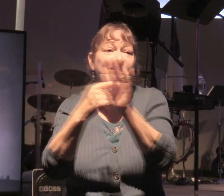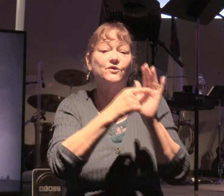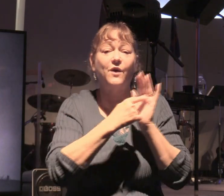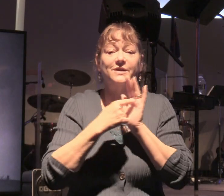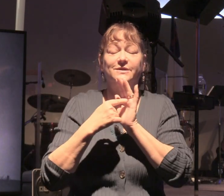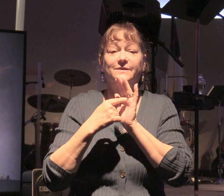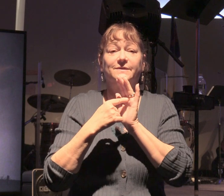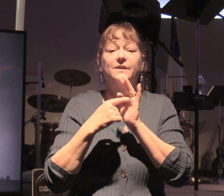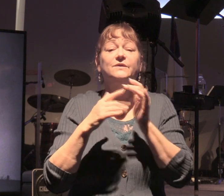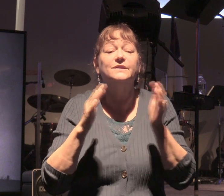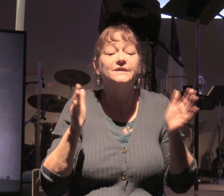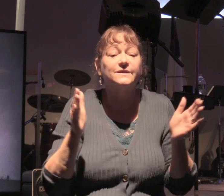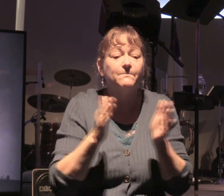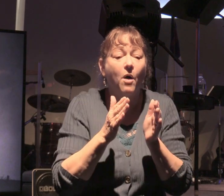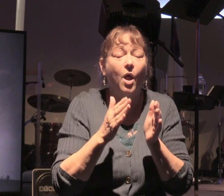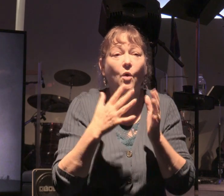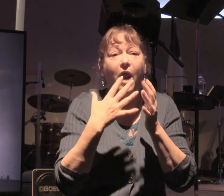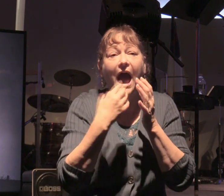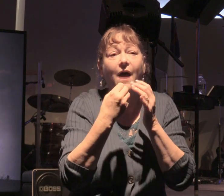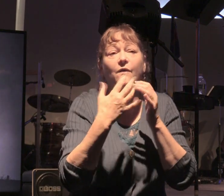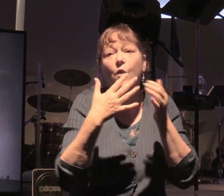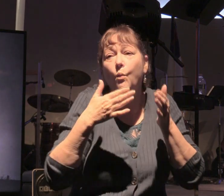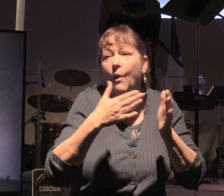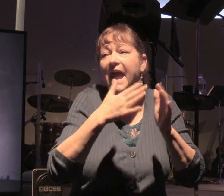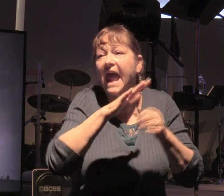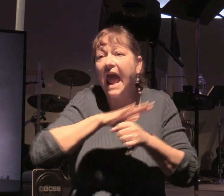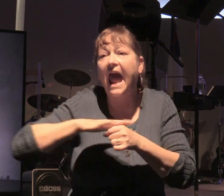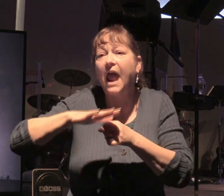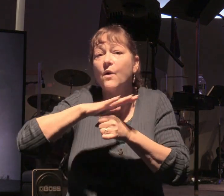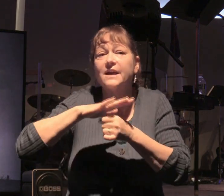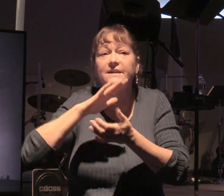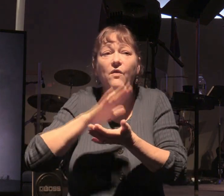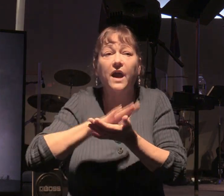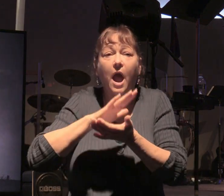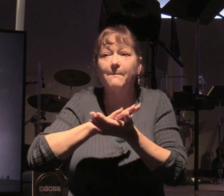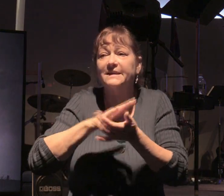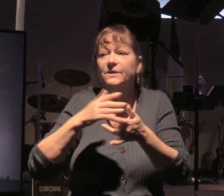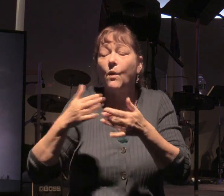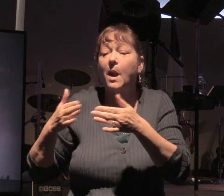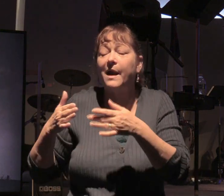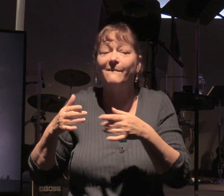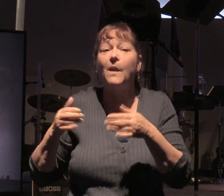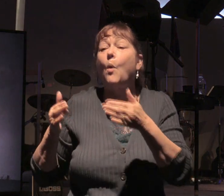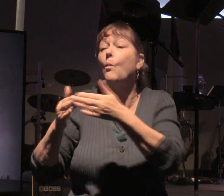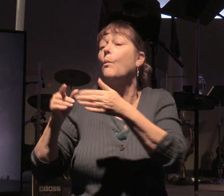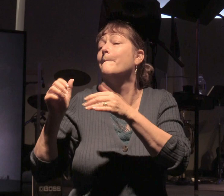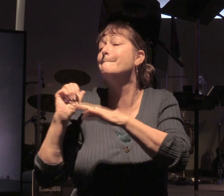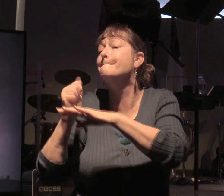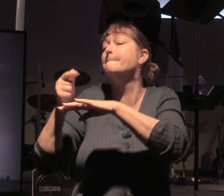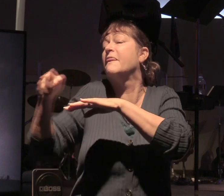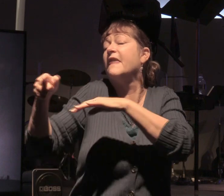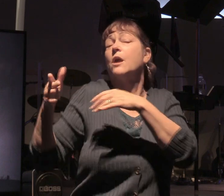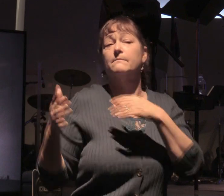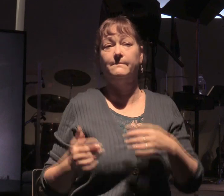to small and or out-of-the-way areas on their campus,